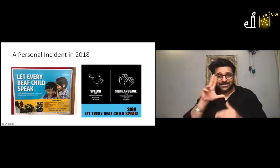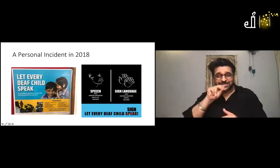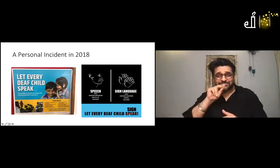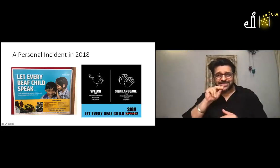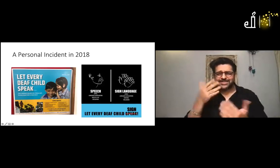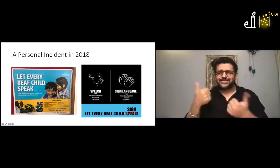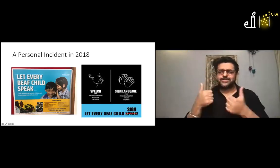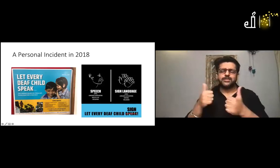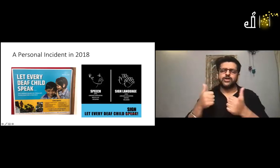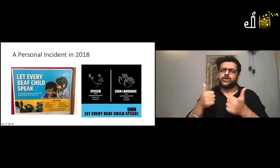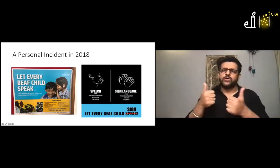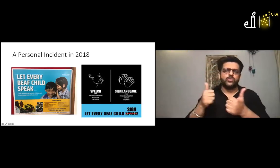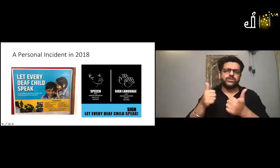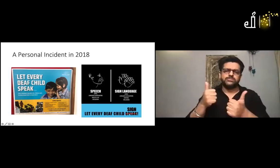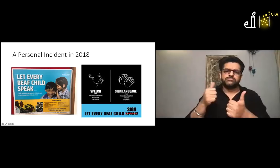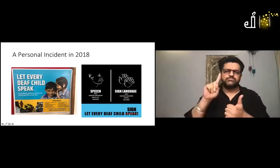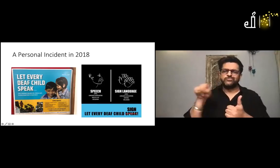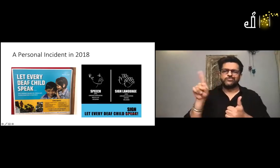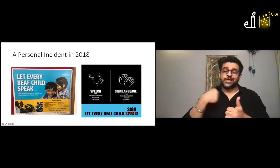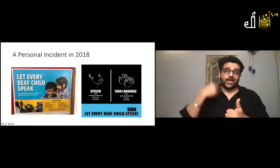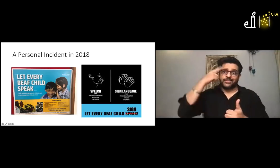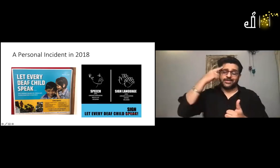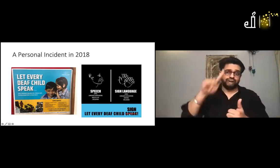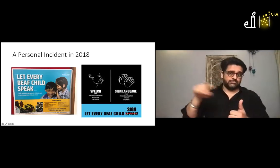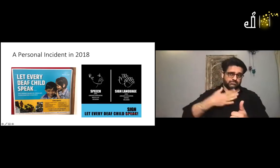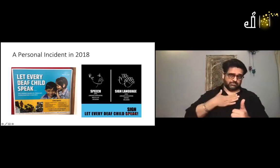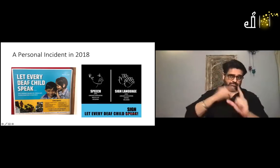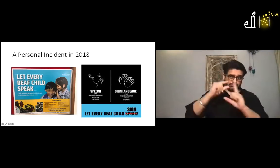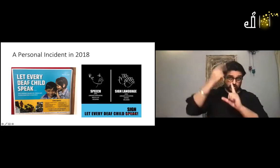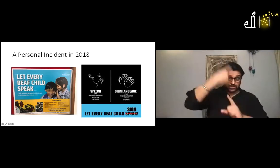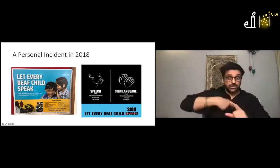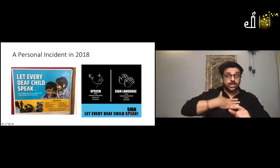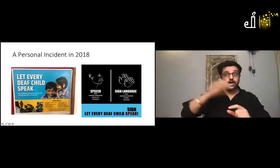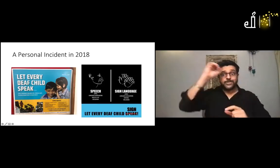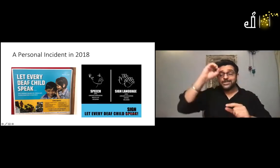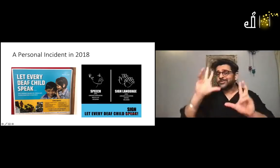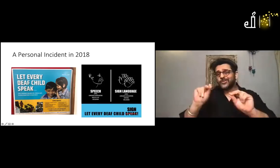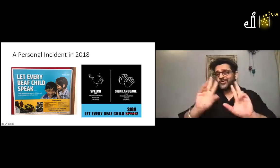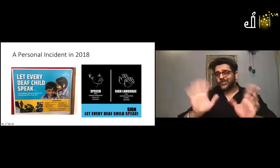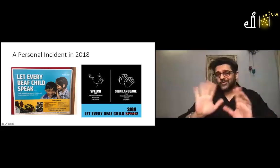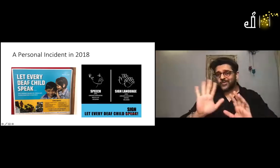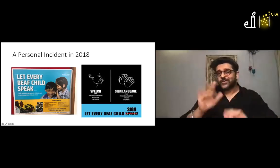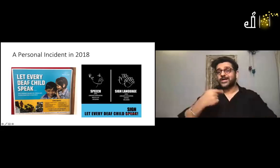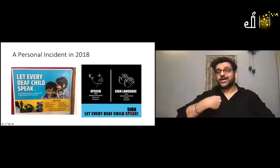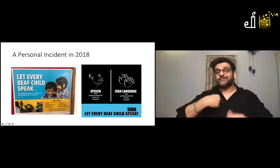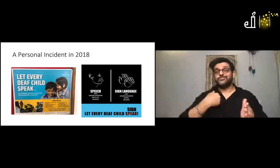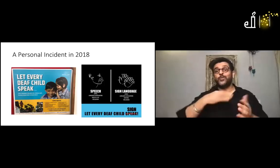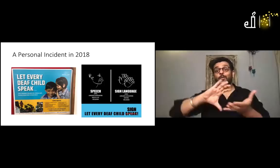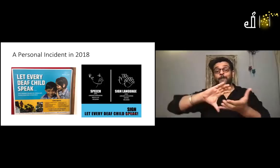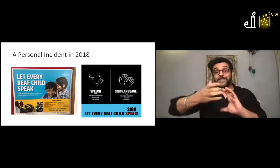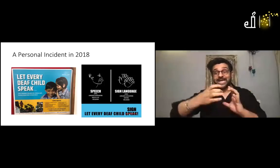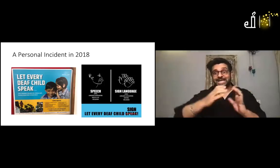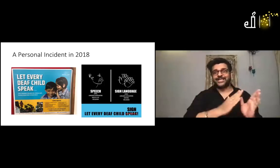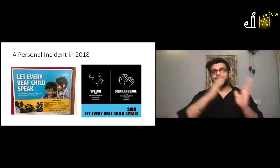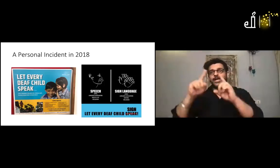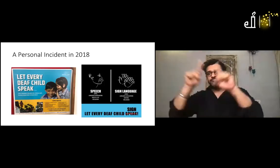uh, is it possible for all deaf children to speak? No, I think it is false. It is my personal opinion. I don't believe